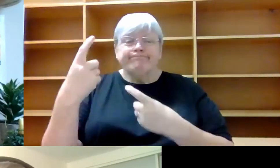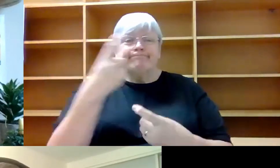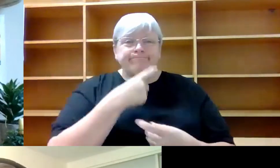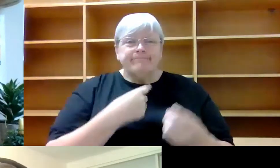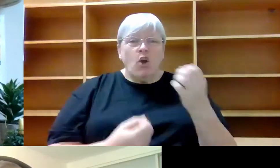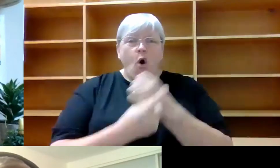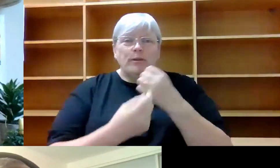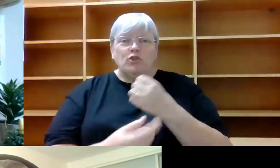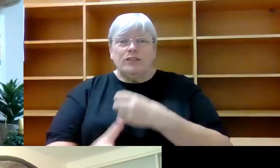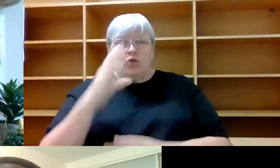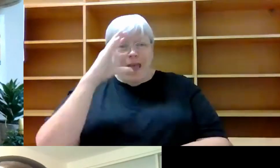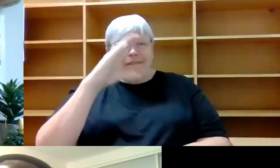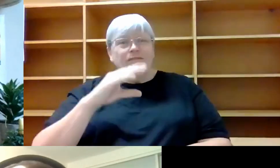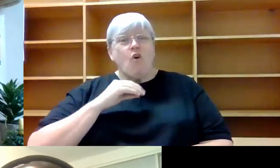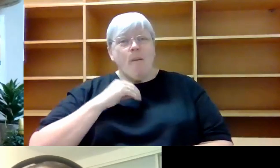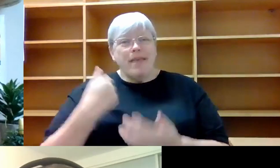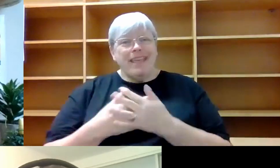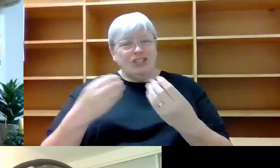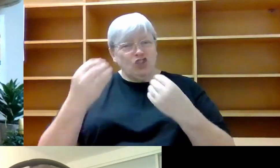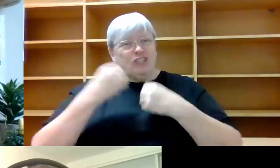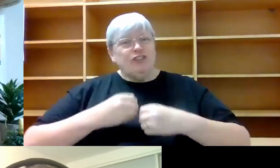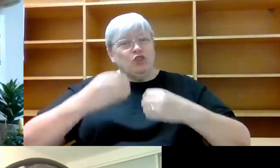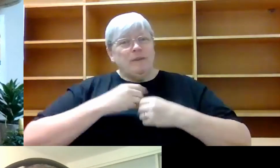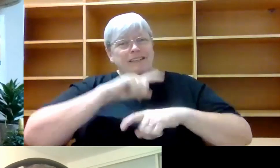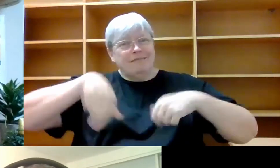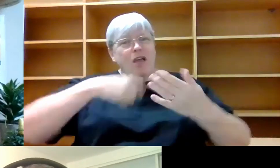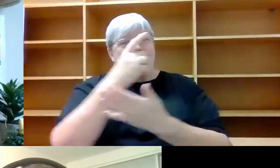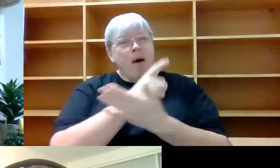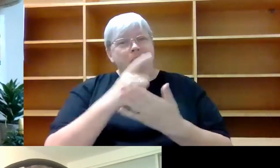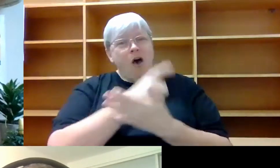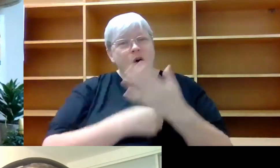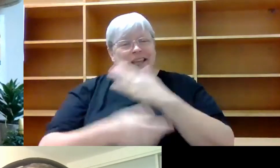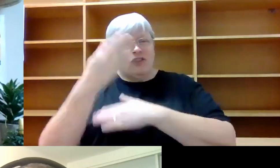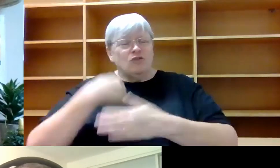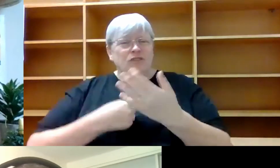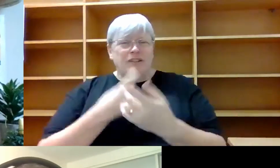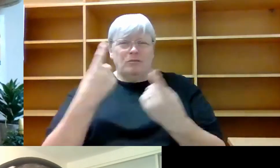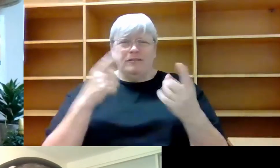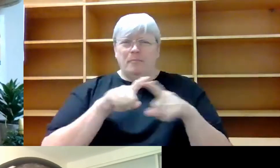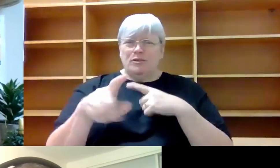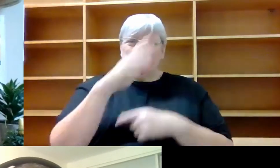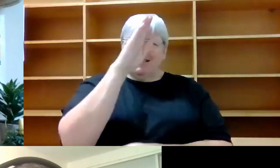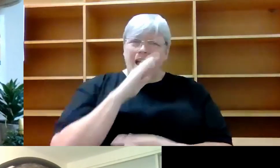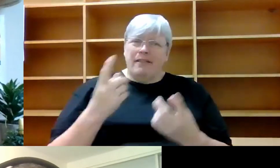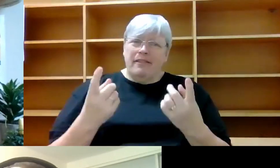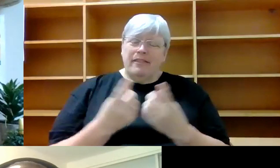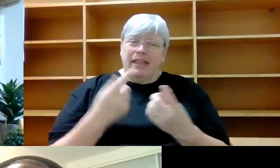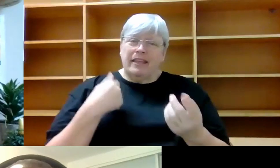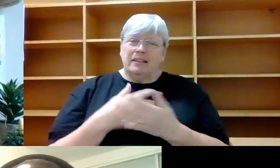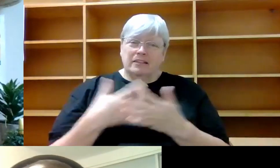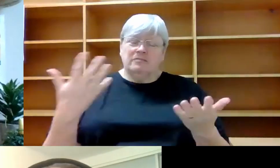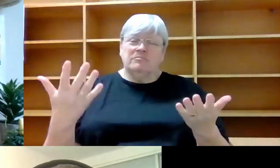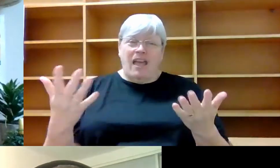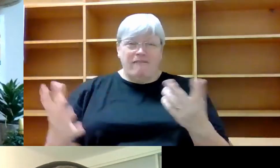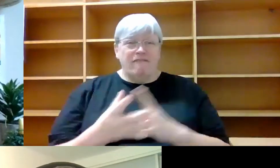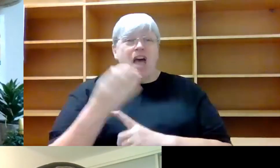Because, you know, it's one of the saddest things that that I uncovered during my research is that in